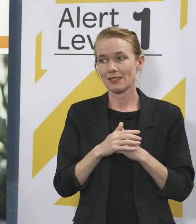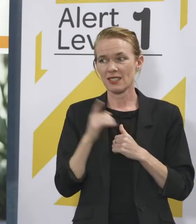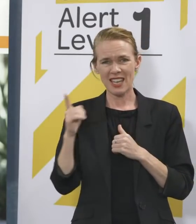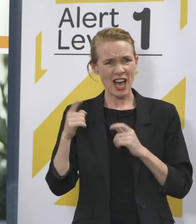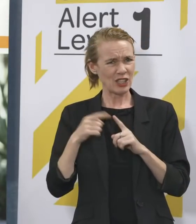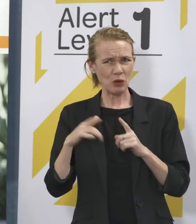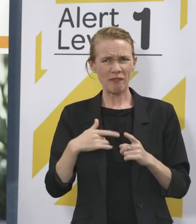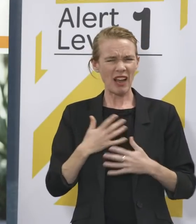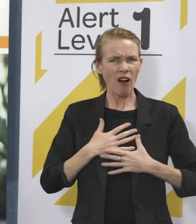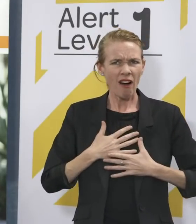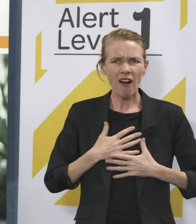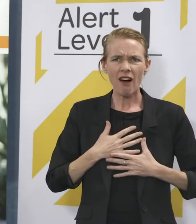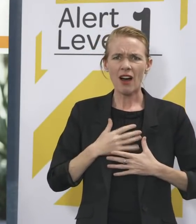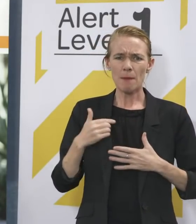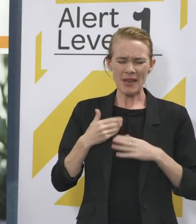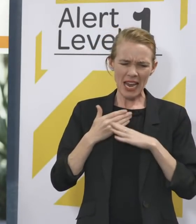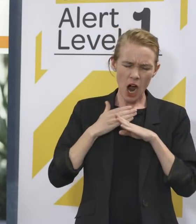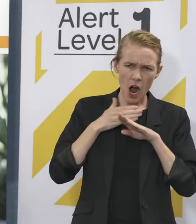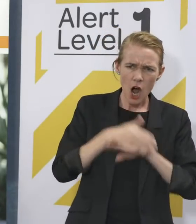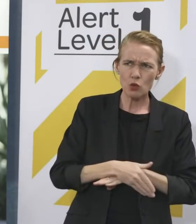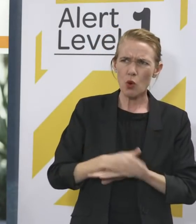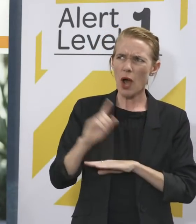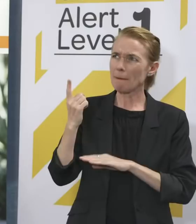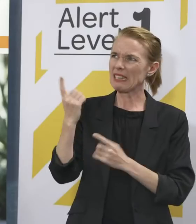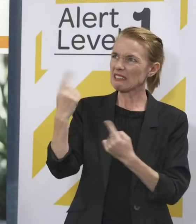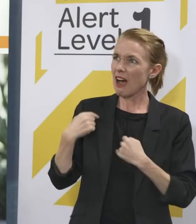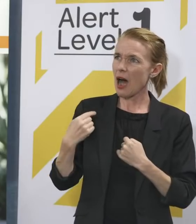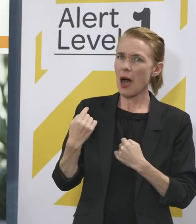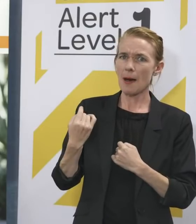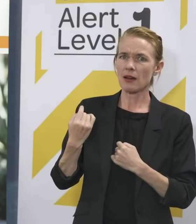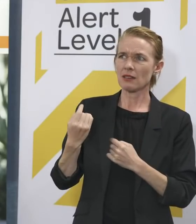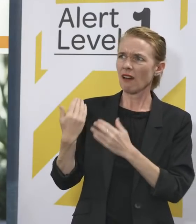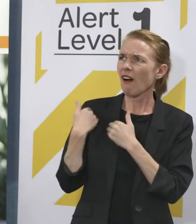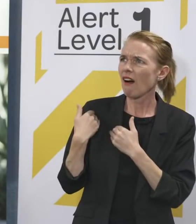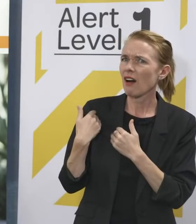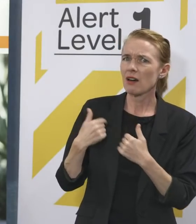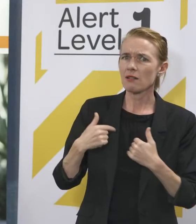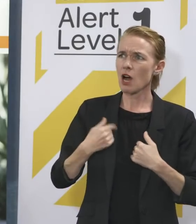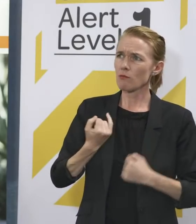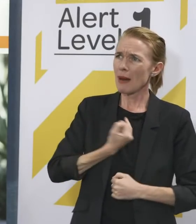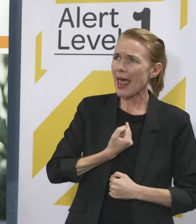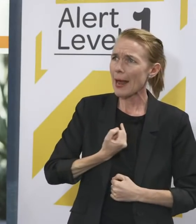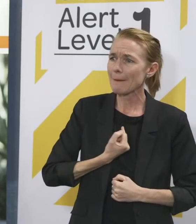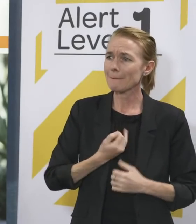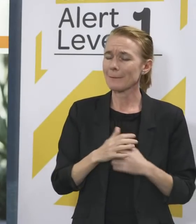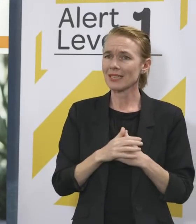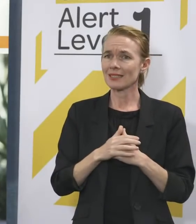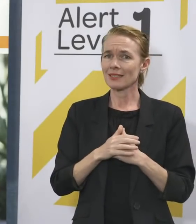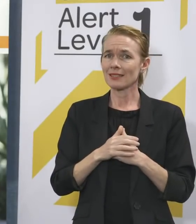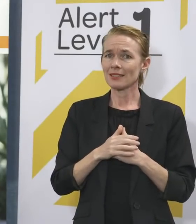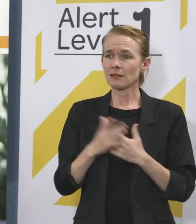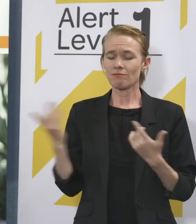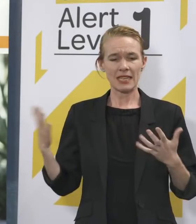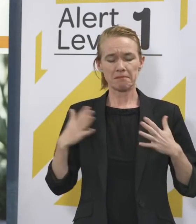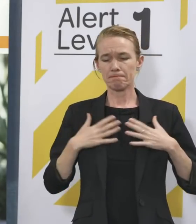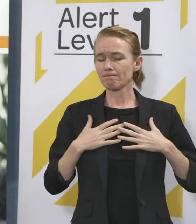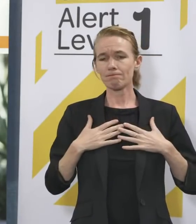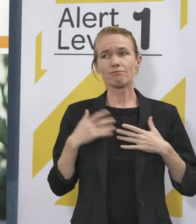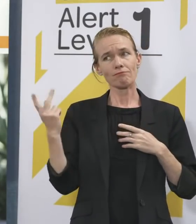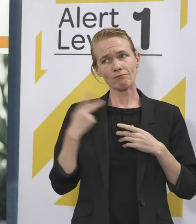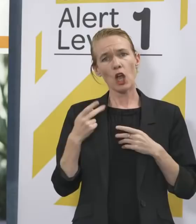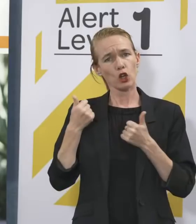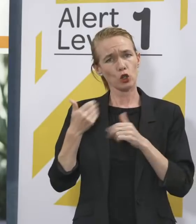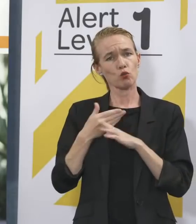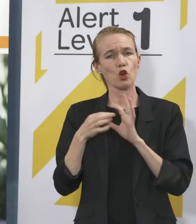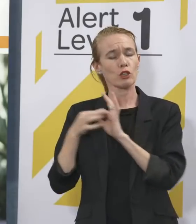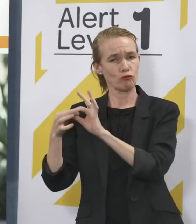support the Minister in his work. A lot of people in New Zealand are feeling quite sorry for you after seeing that footage. Do you have a message for them?